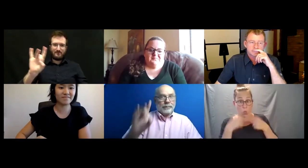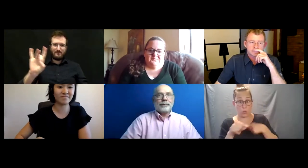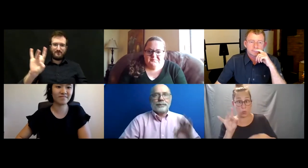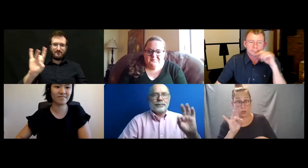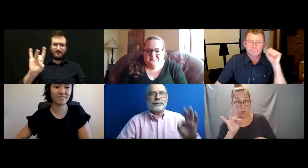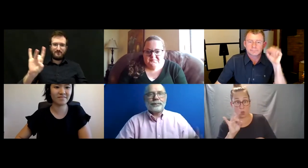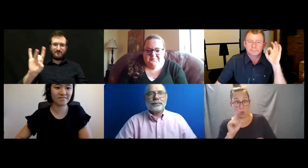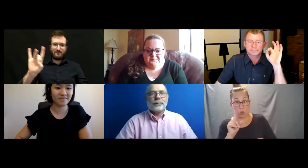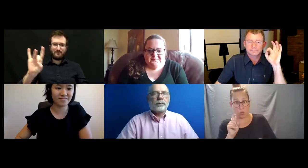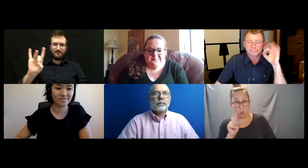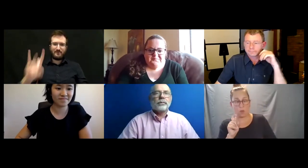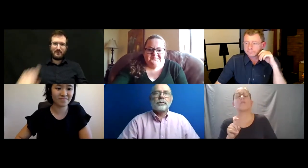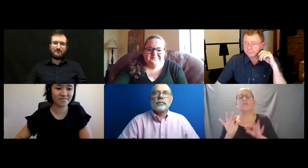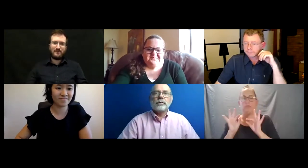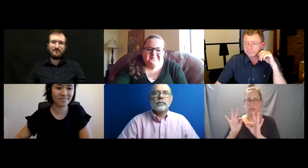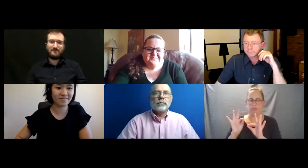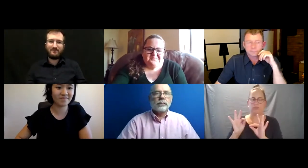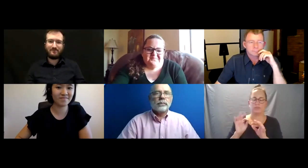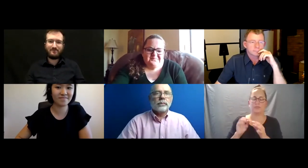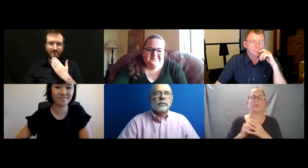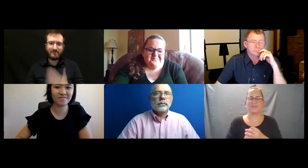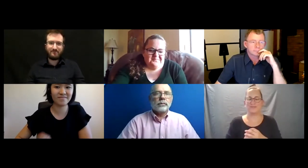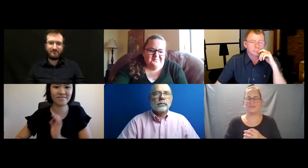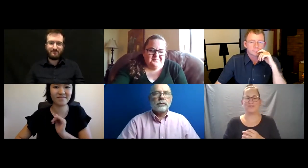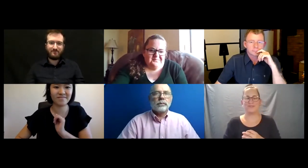after break. Please come back at 8:00.